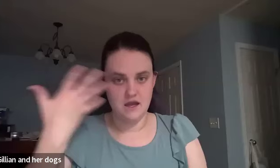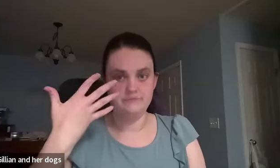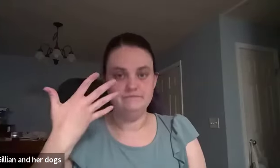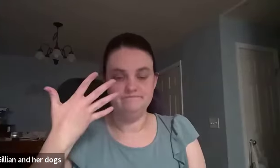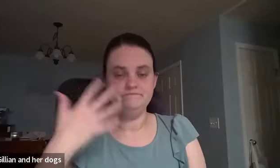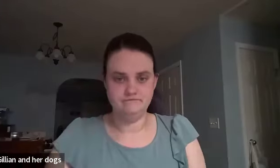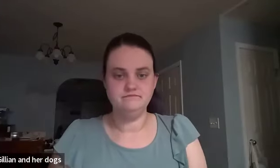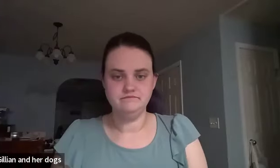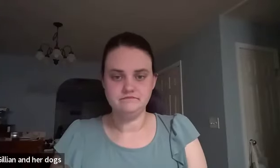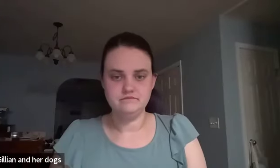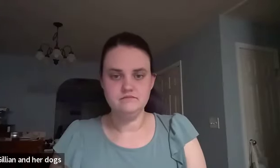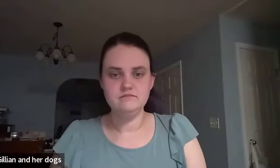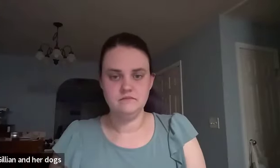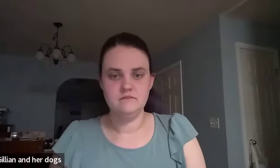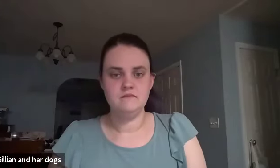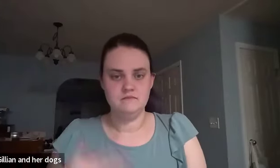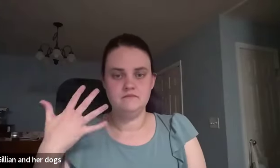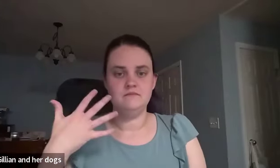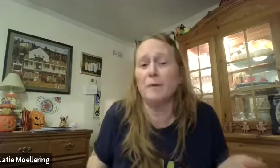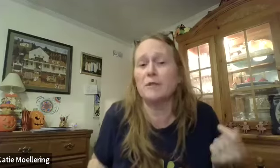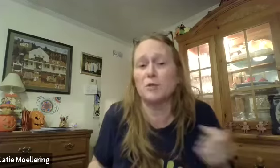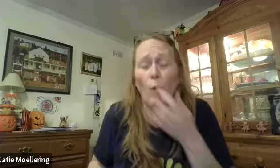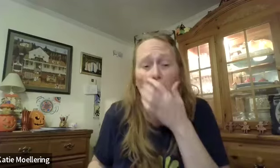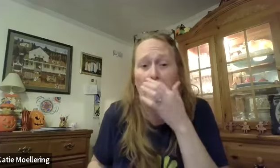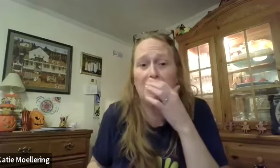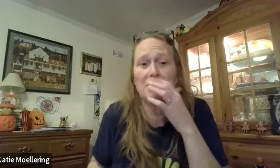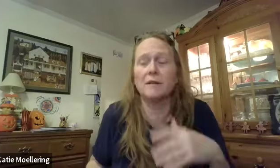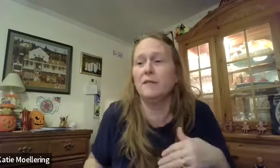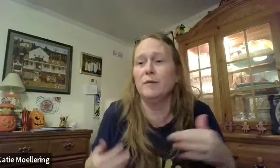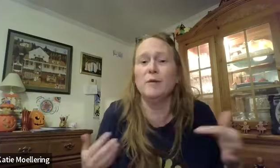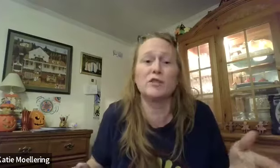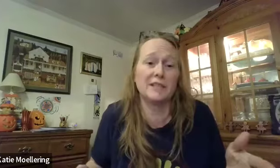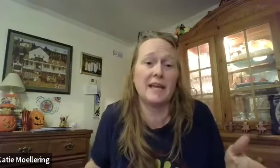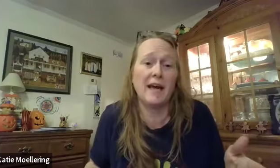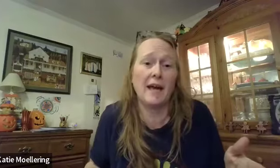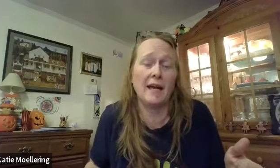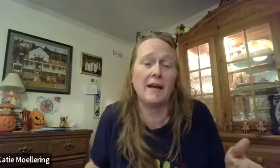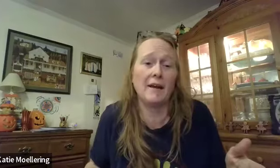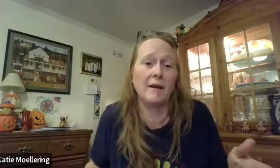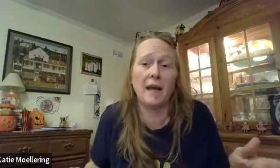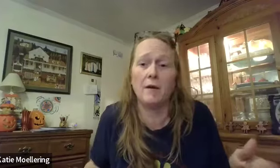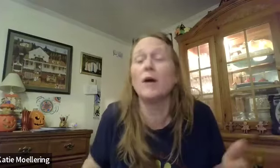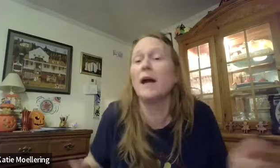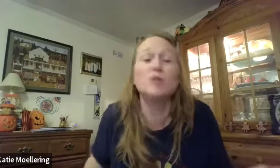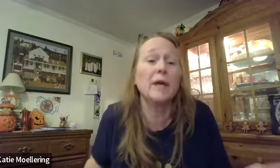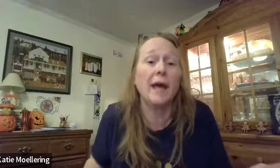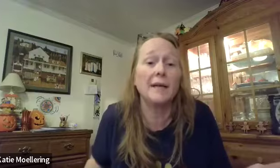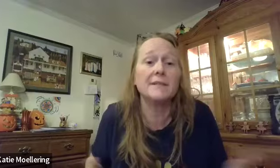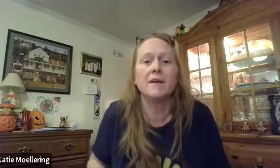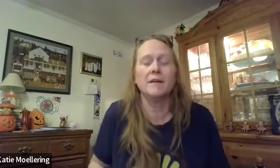five. Yeah, okay. And though, even if it was just one, even if you're just going to say I have two cats,